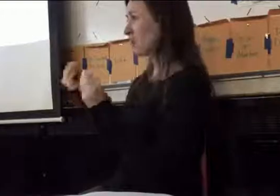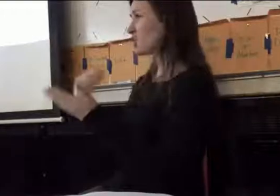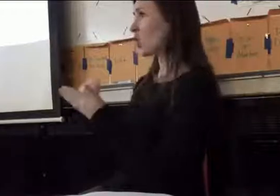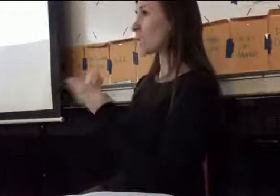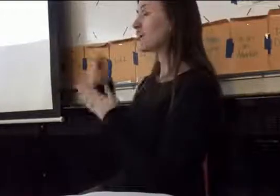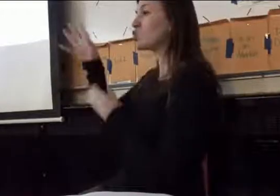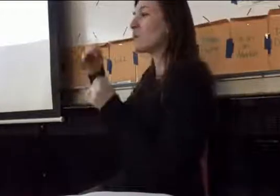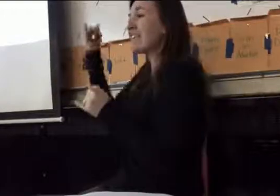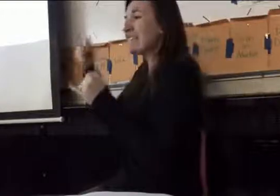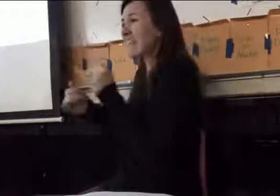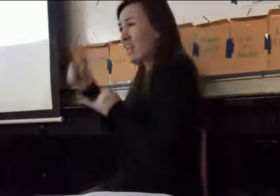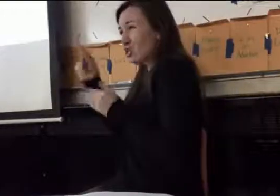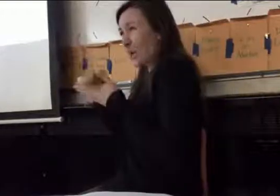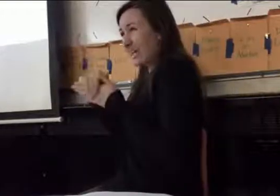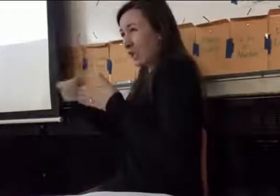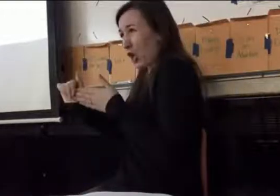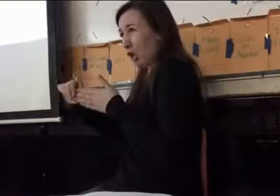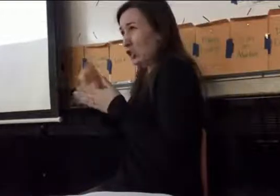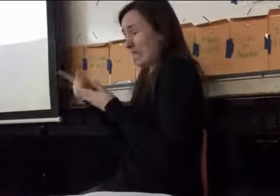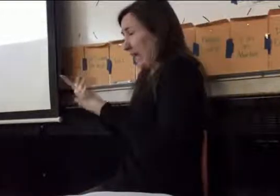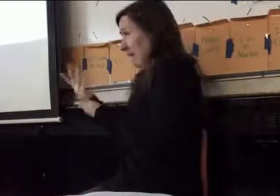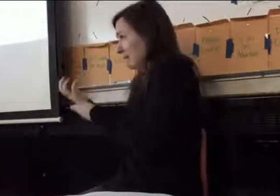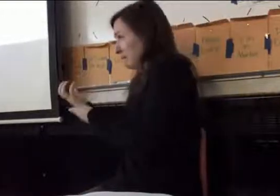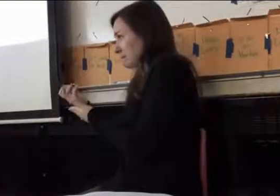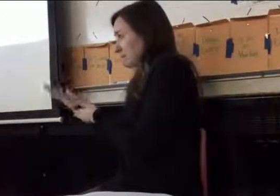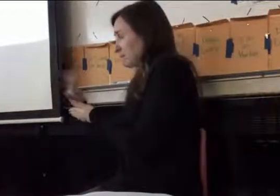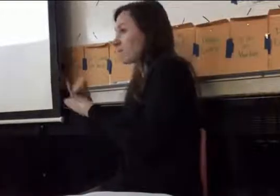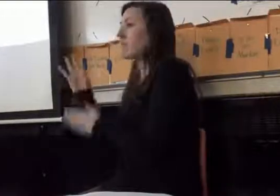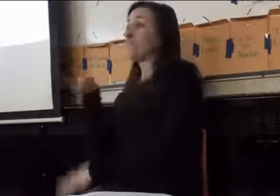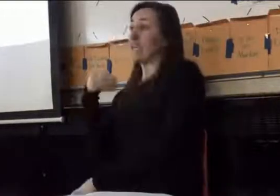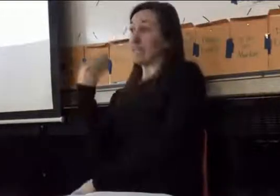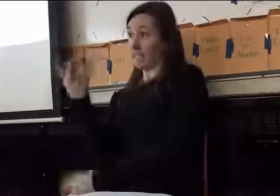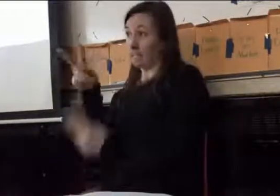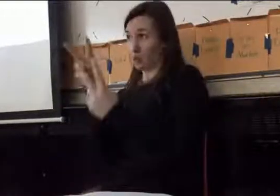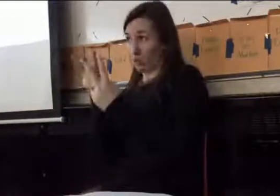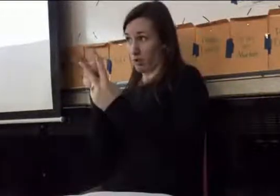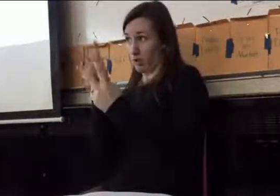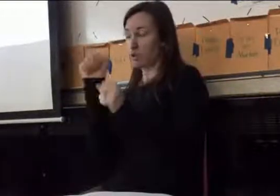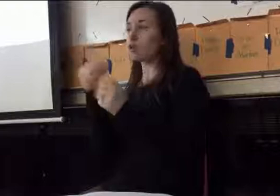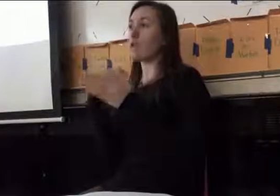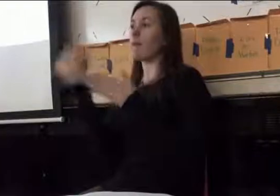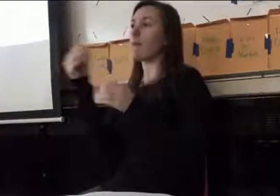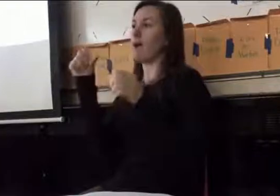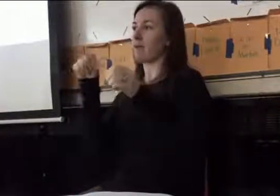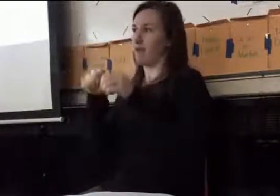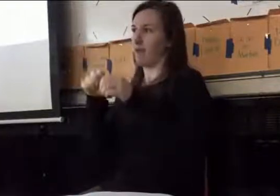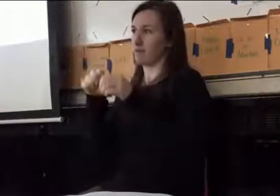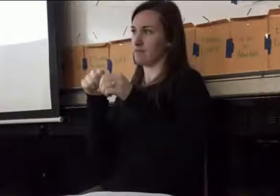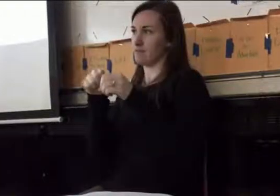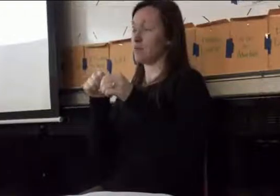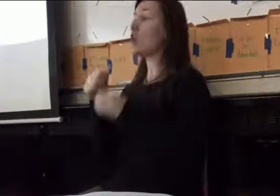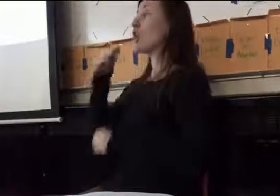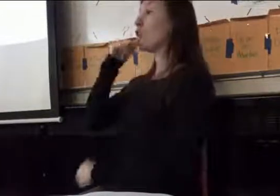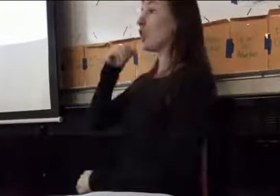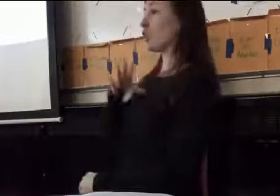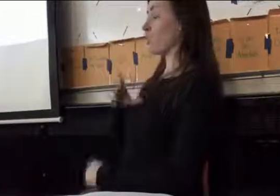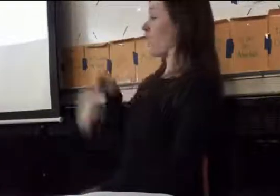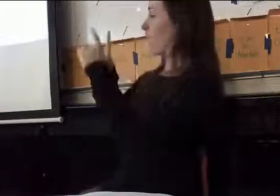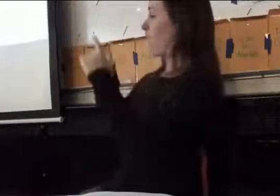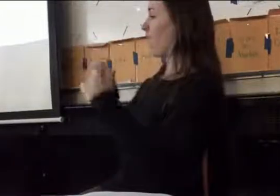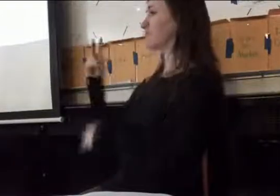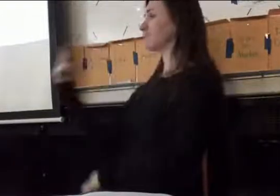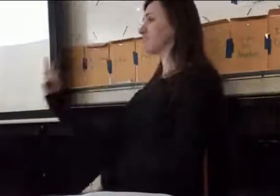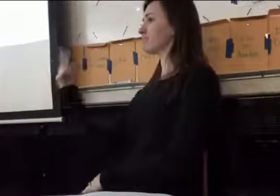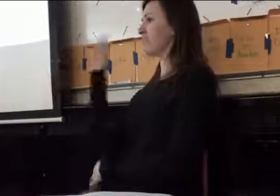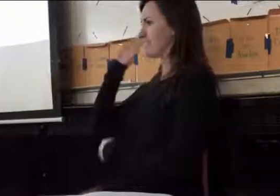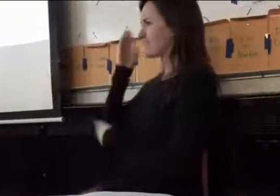his last $20 from his wallet, gives it to the couple to be able to get gas. She takes this photo, which it appears it was